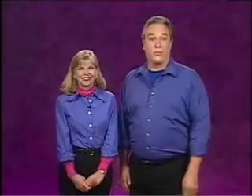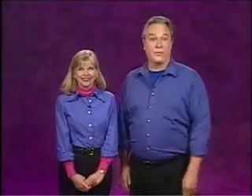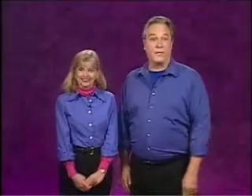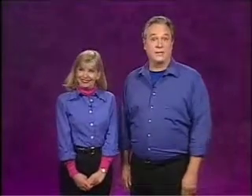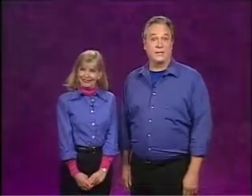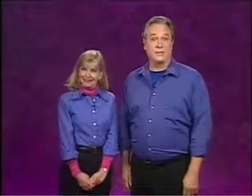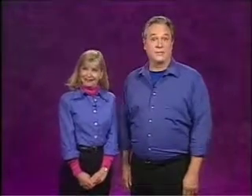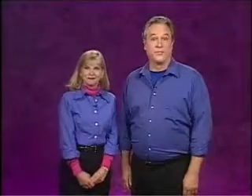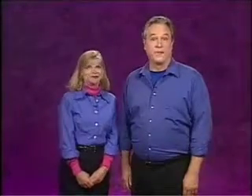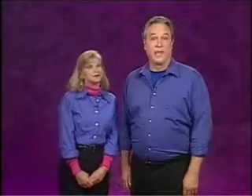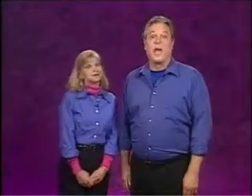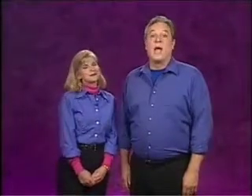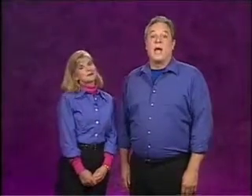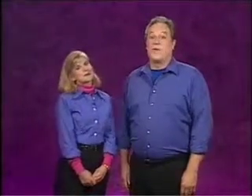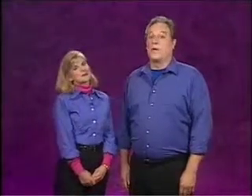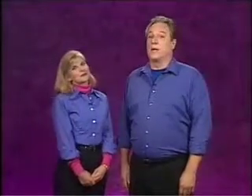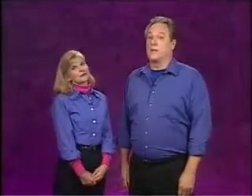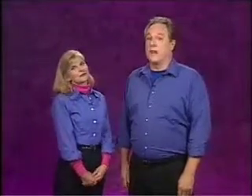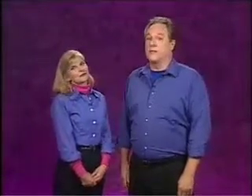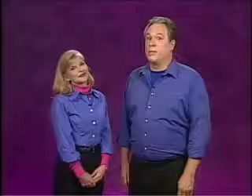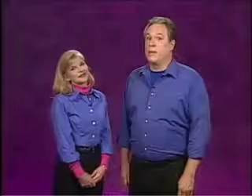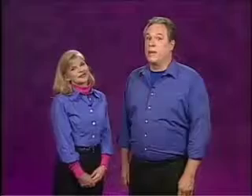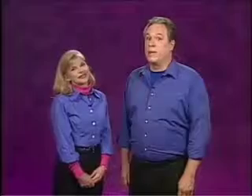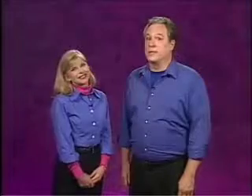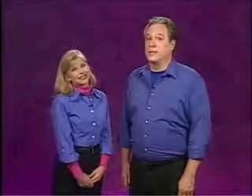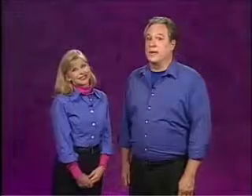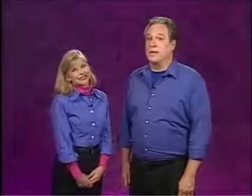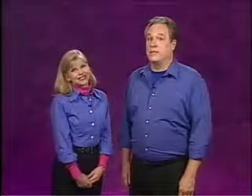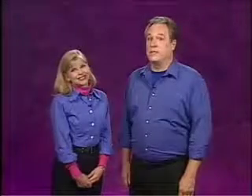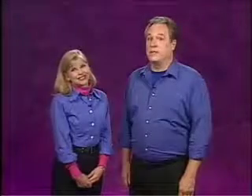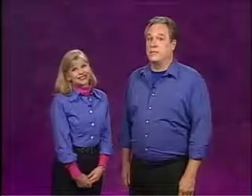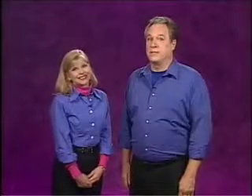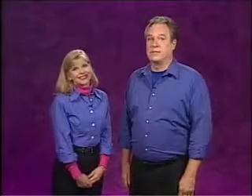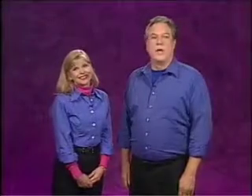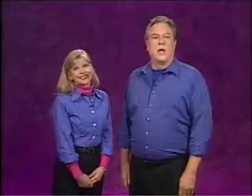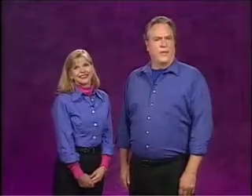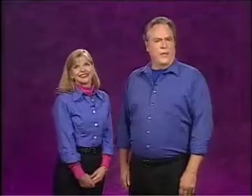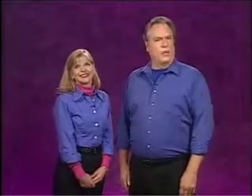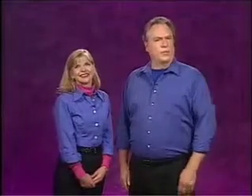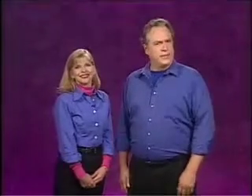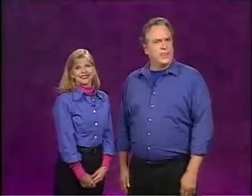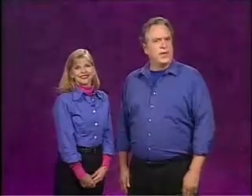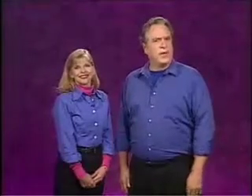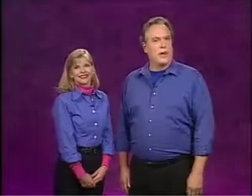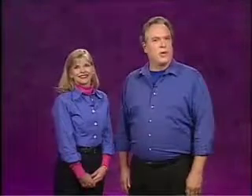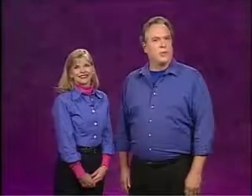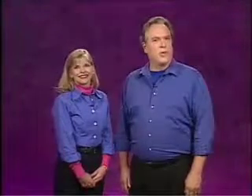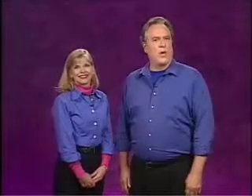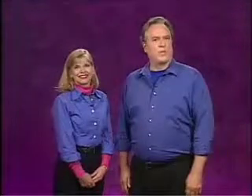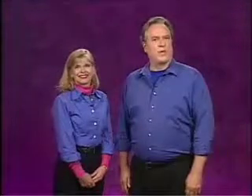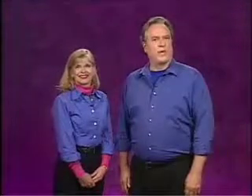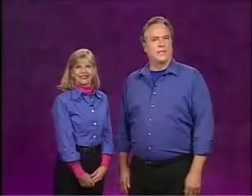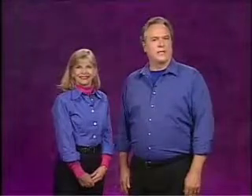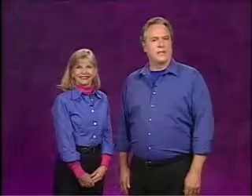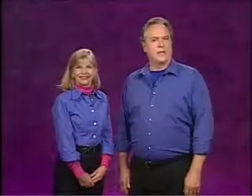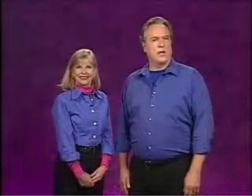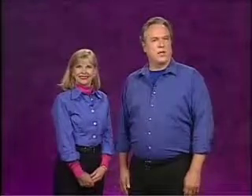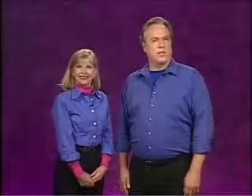previous lessons. If you can comfortably read and sign these sentences, then you're definitely ready to go on to the next lesson on